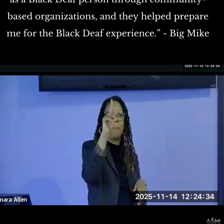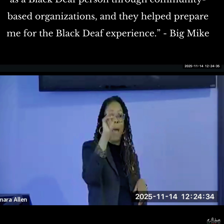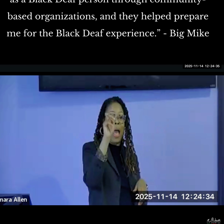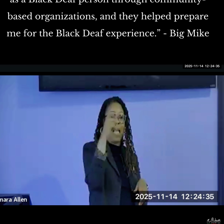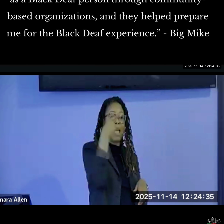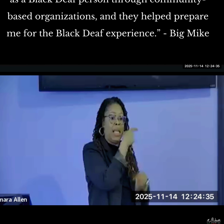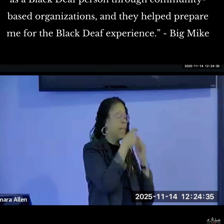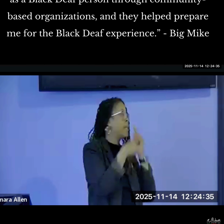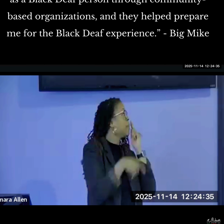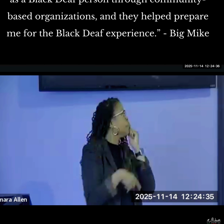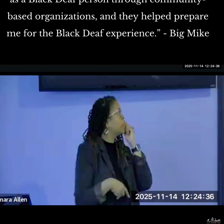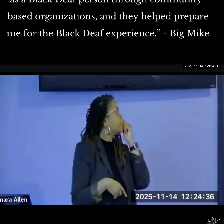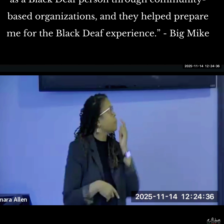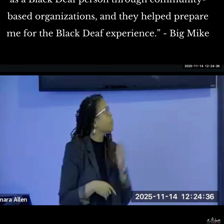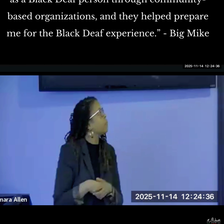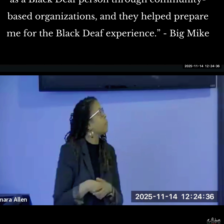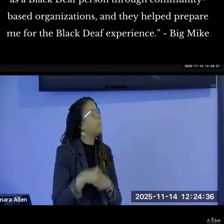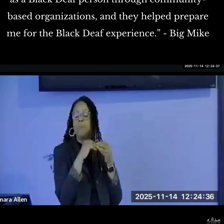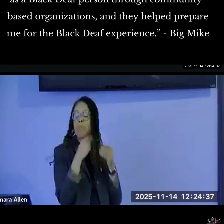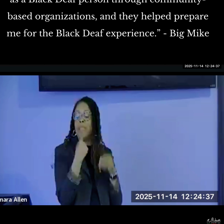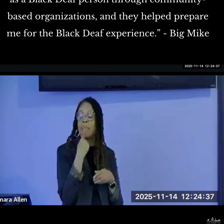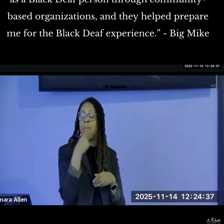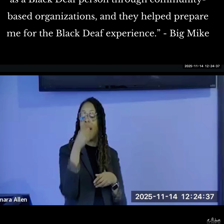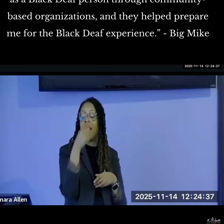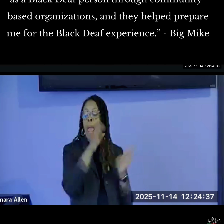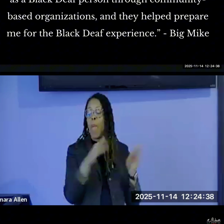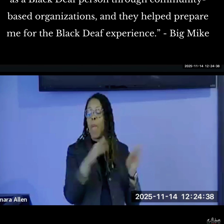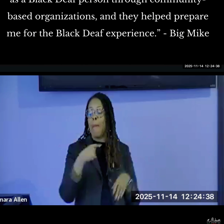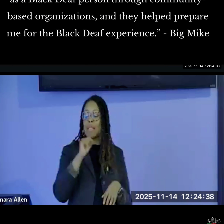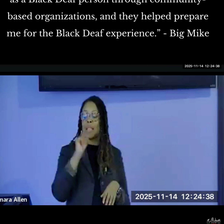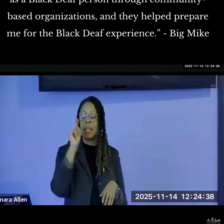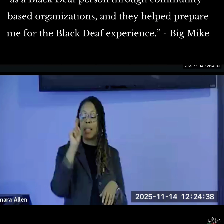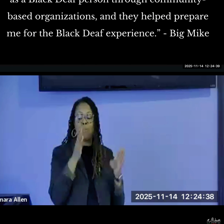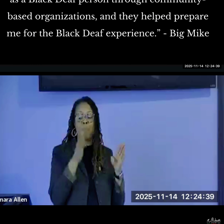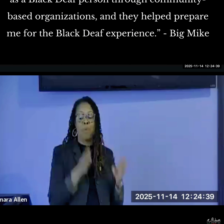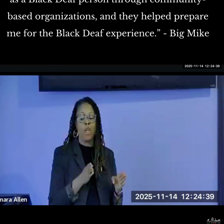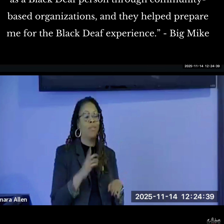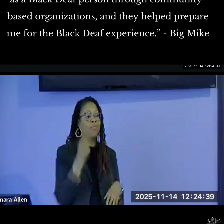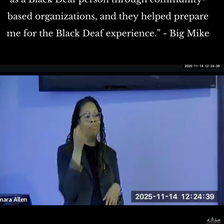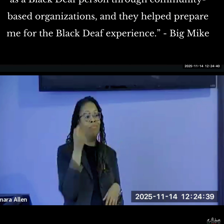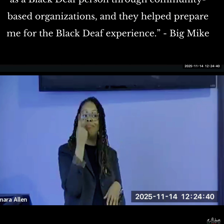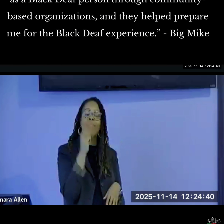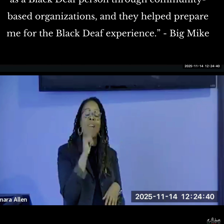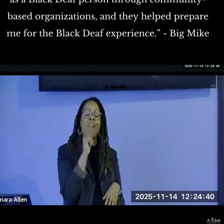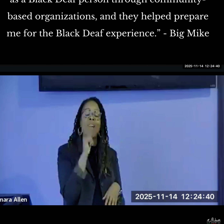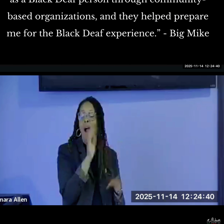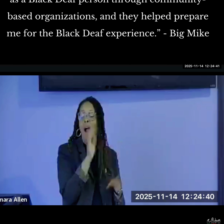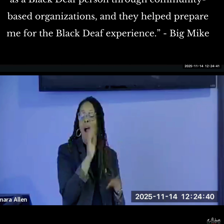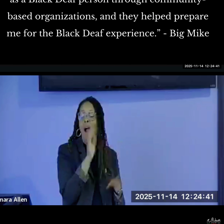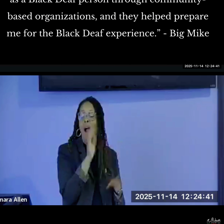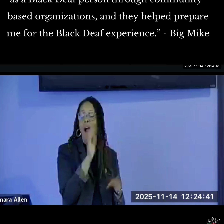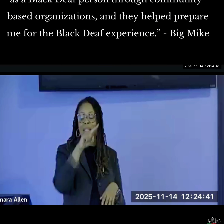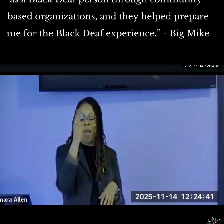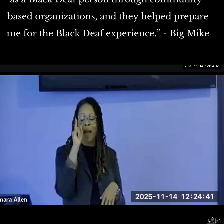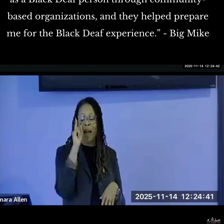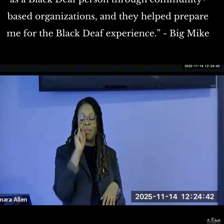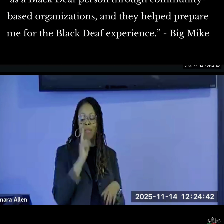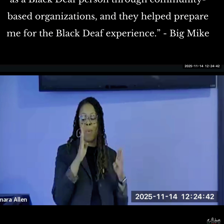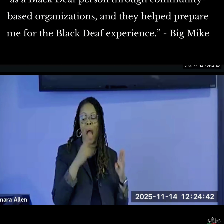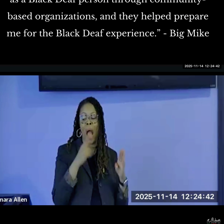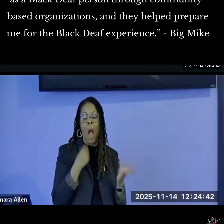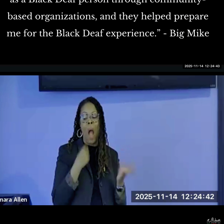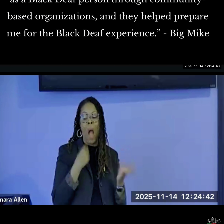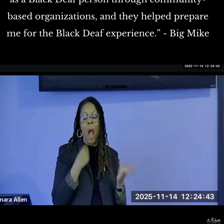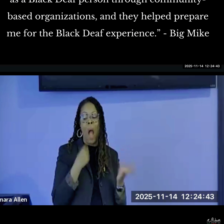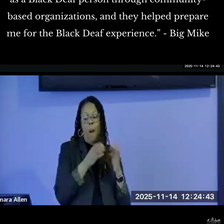Sometimes even going as far as straightening their hair. This quote from Big Mike, they prepared me as a deaf person, but